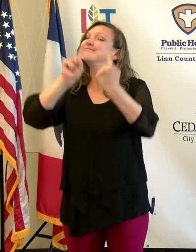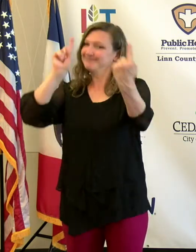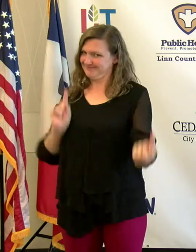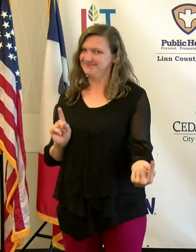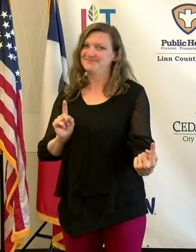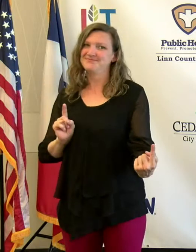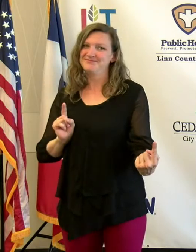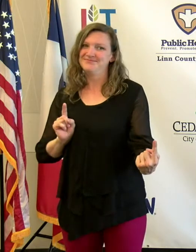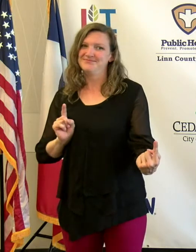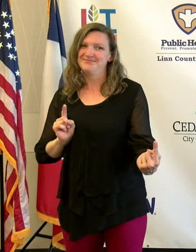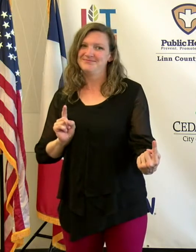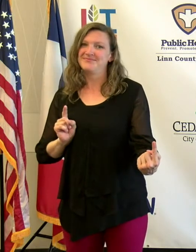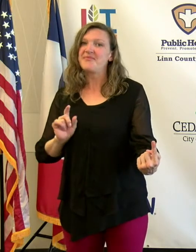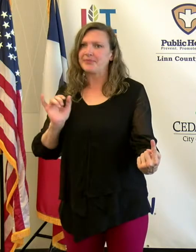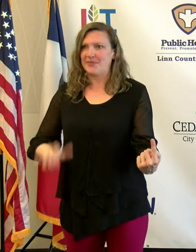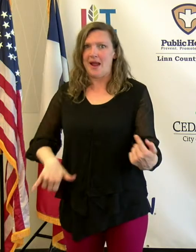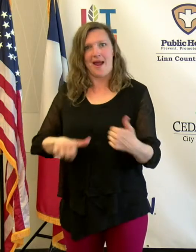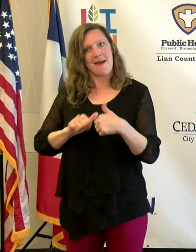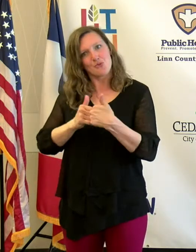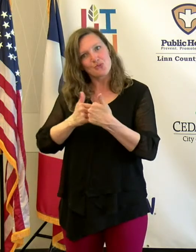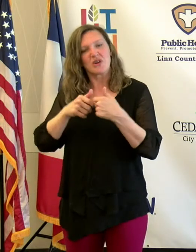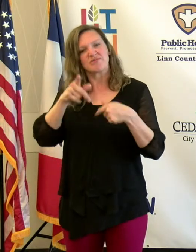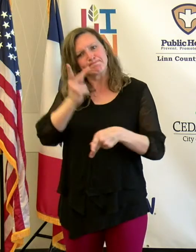the COVID-19 virus.